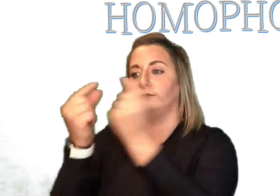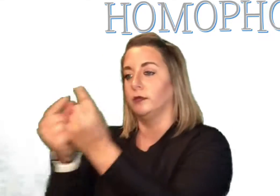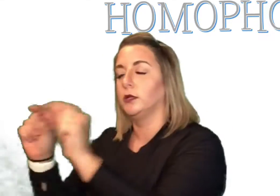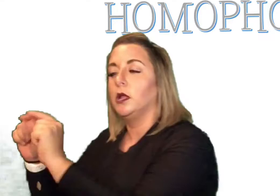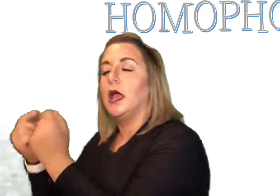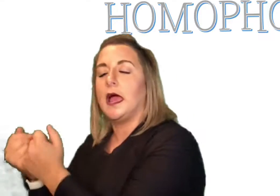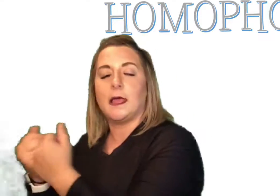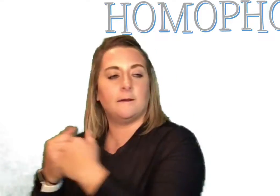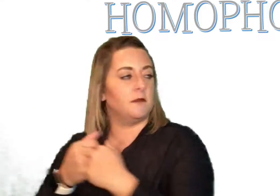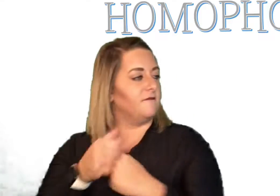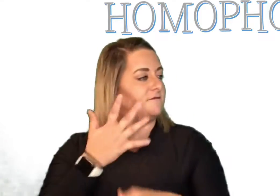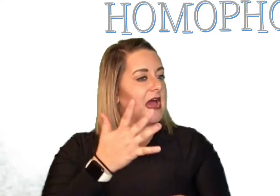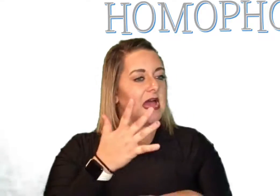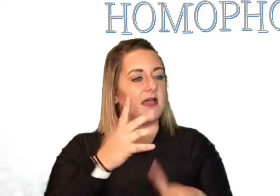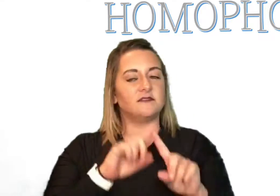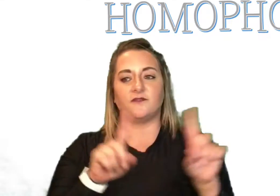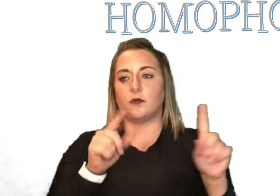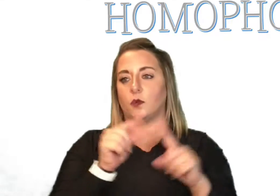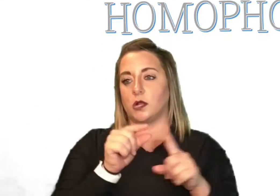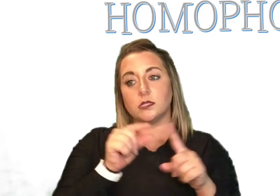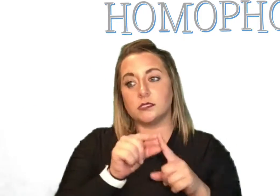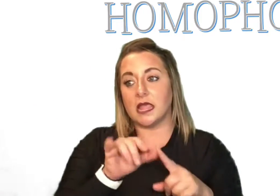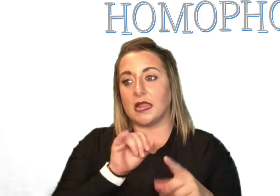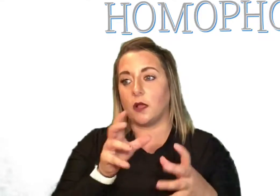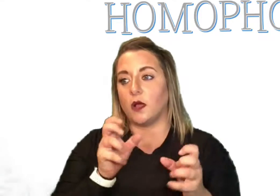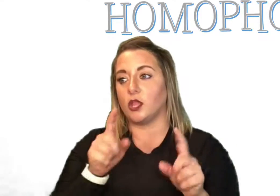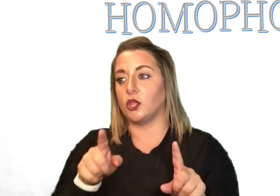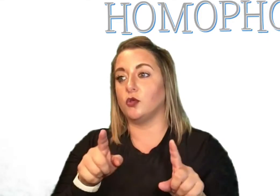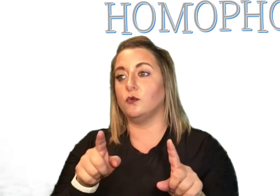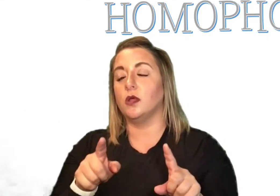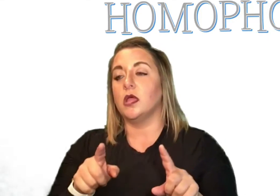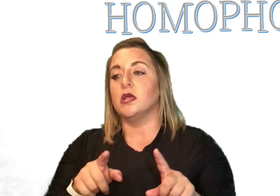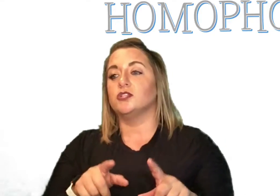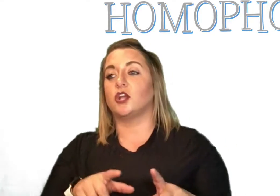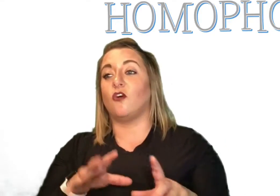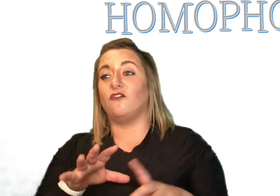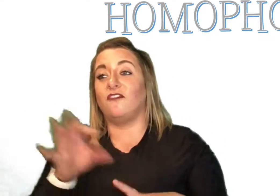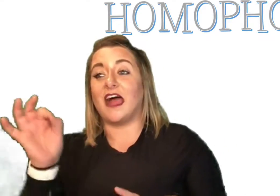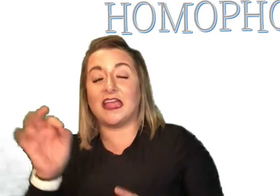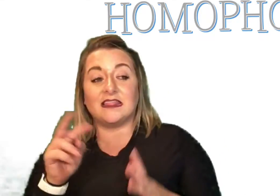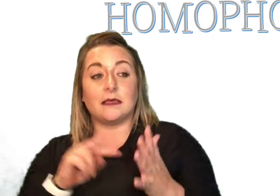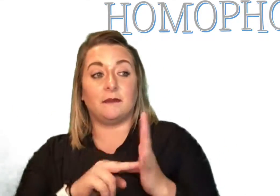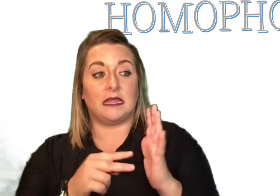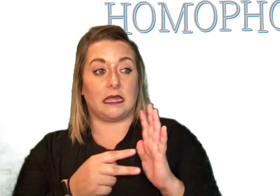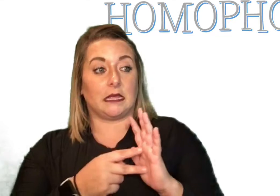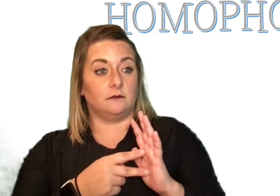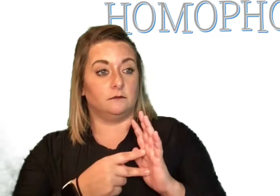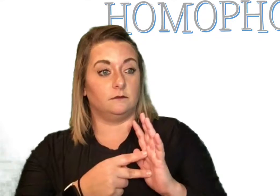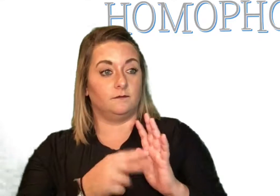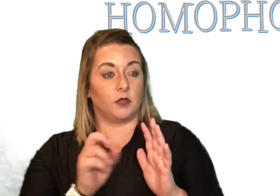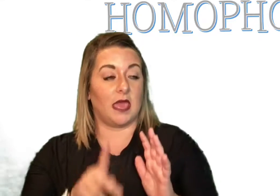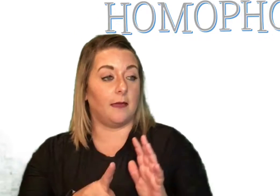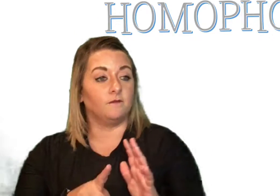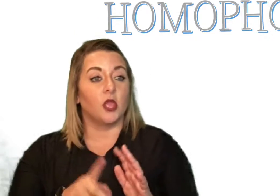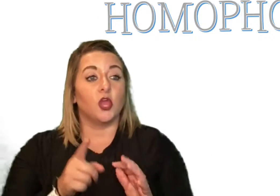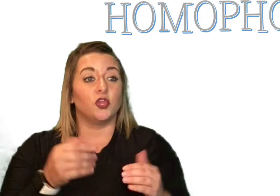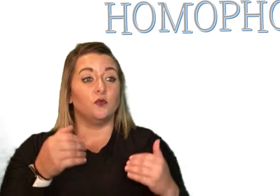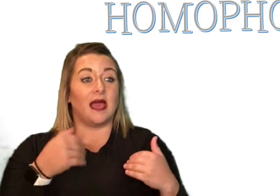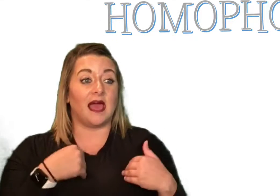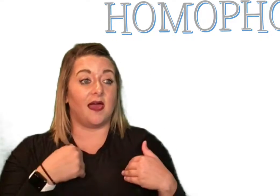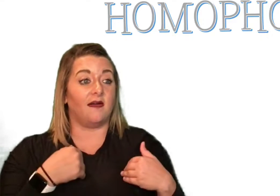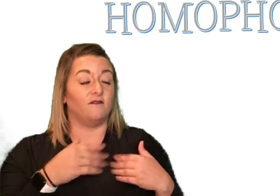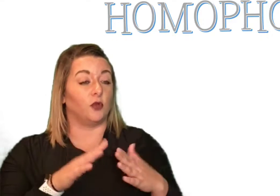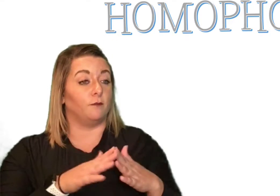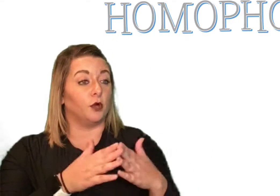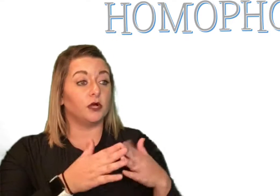group 5 different words. And I want you to go find the meaning. Okay?